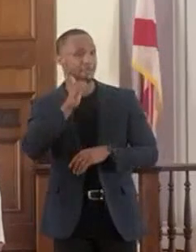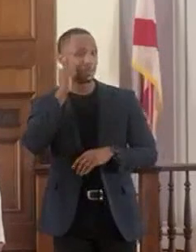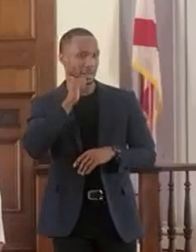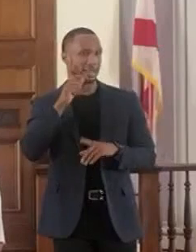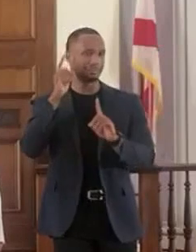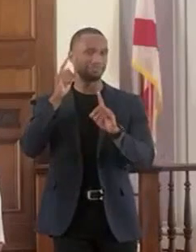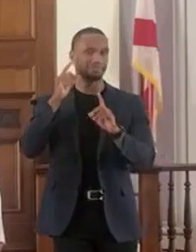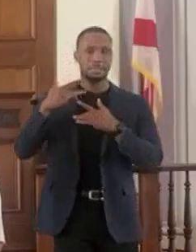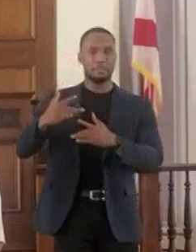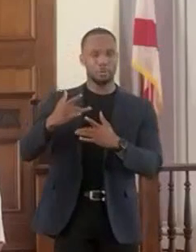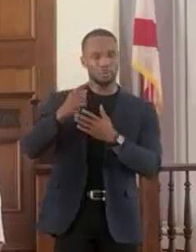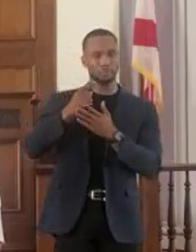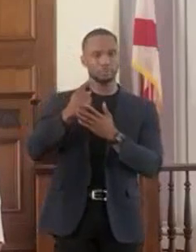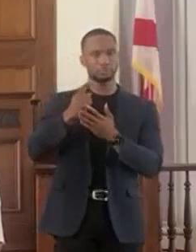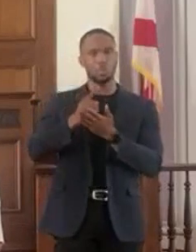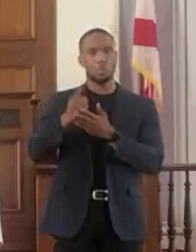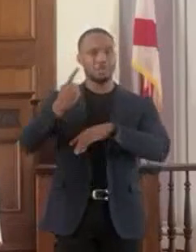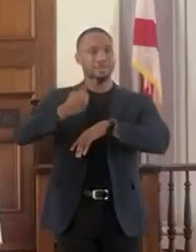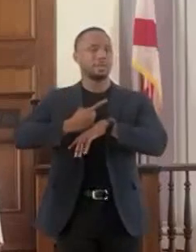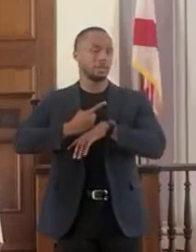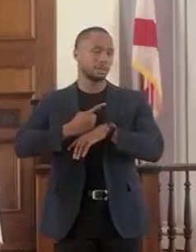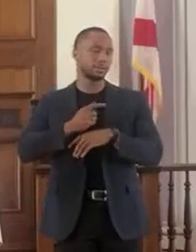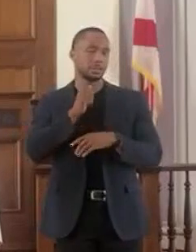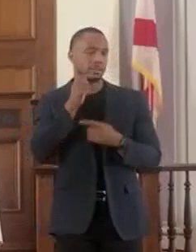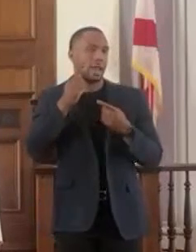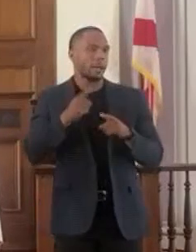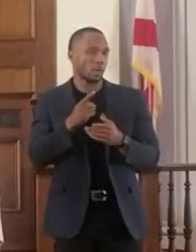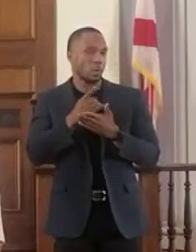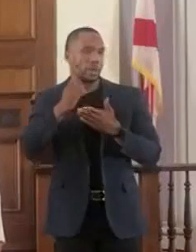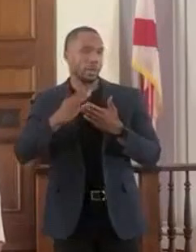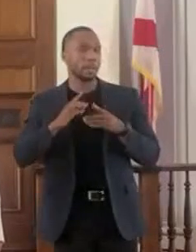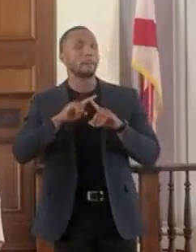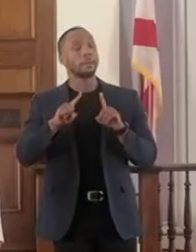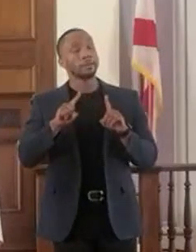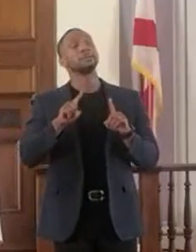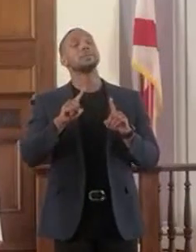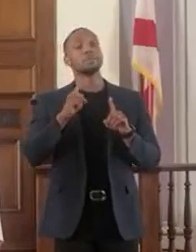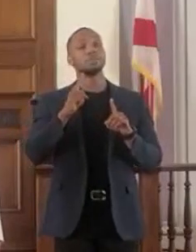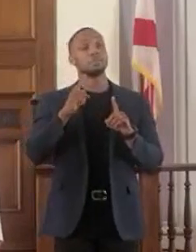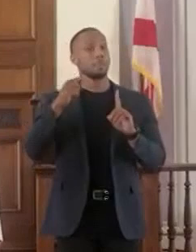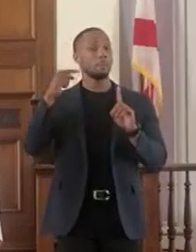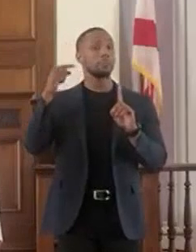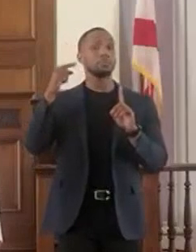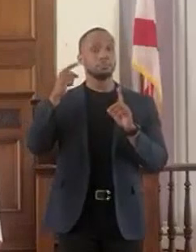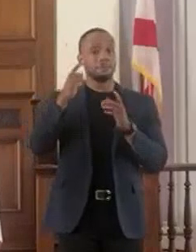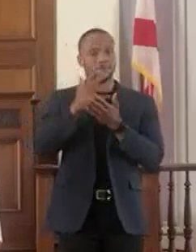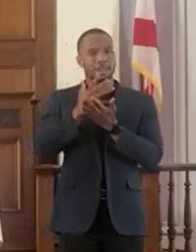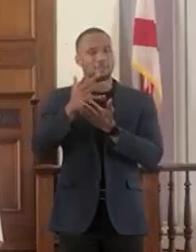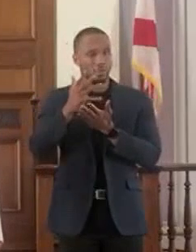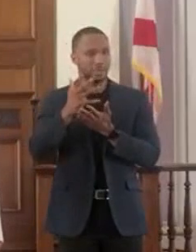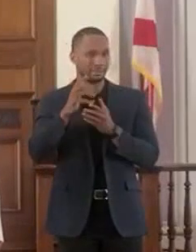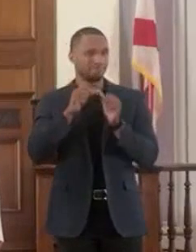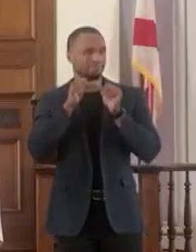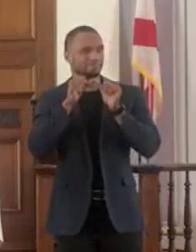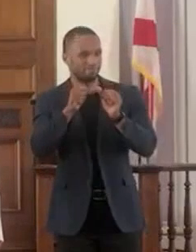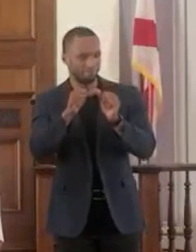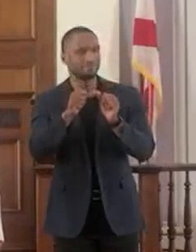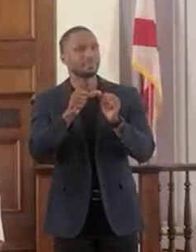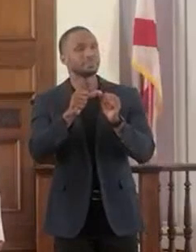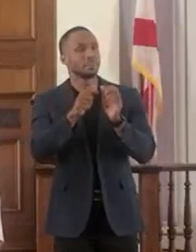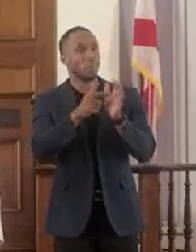pretty typical weekday, at least. We don't quite reach that on the weekends. So extending this for 5 weeks would get